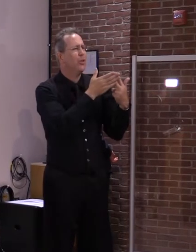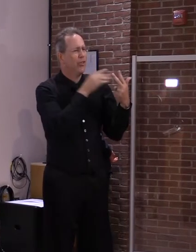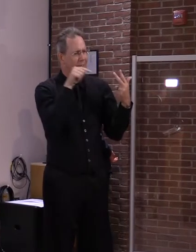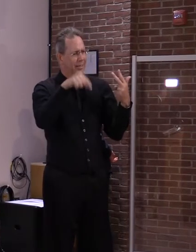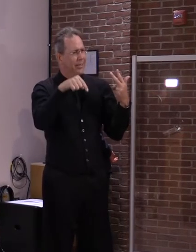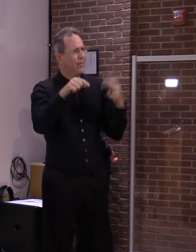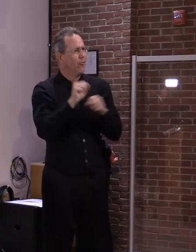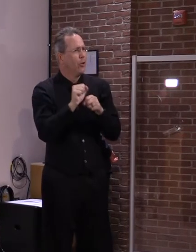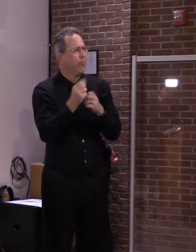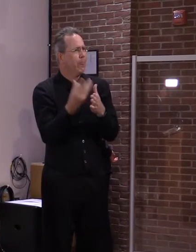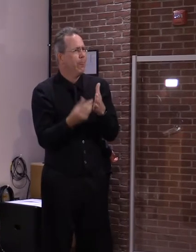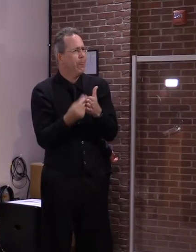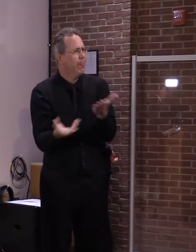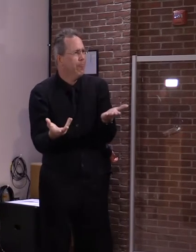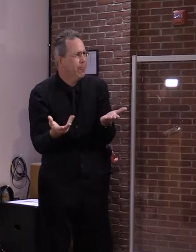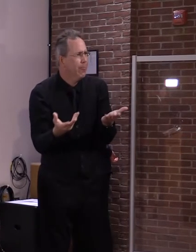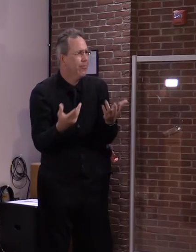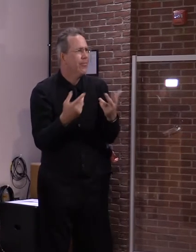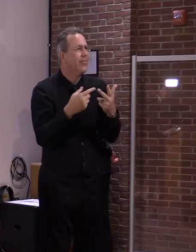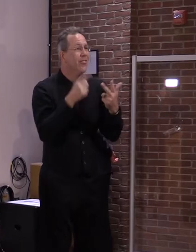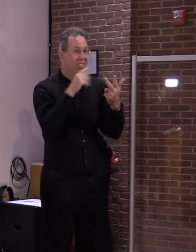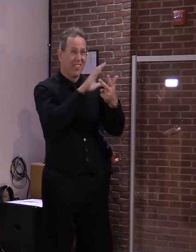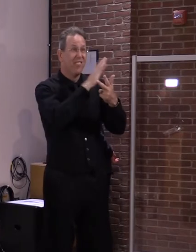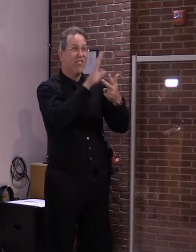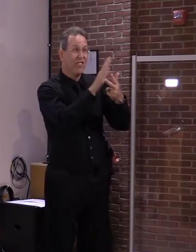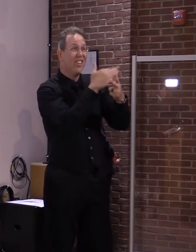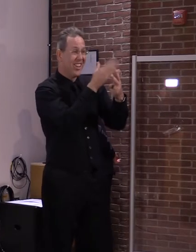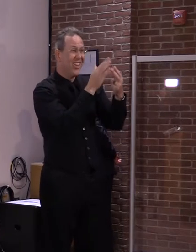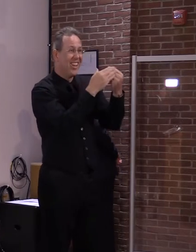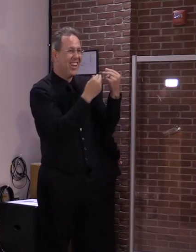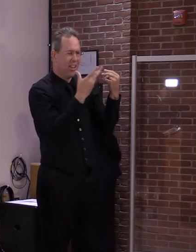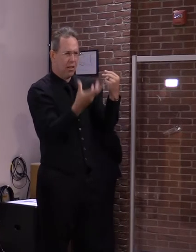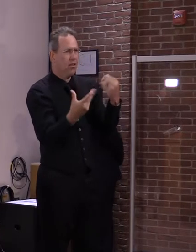fact, we're still going to have a workforce shortage.